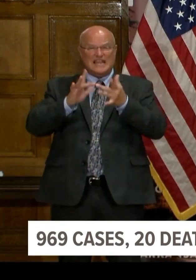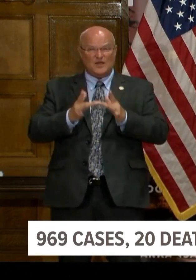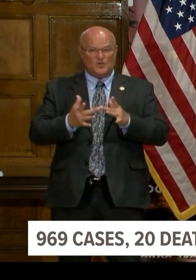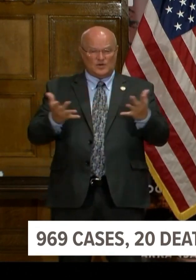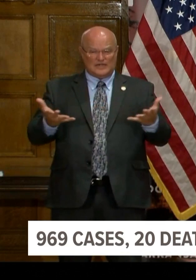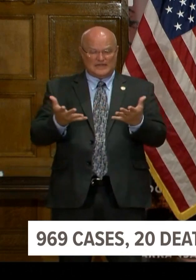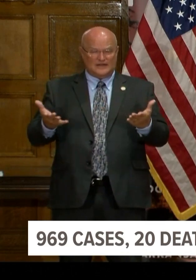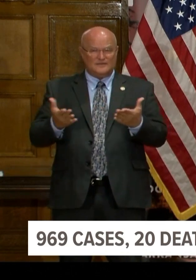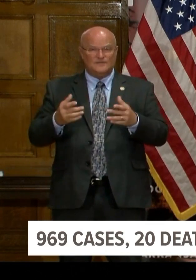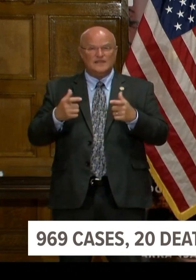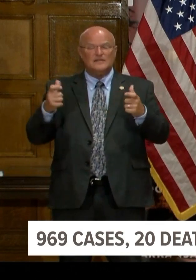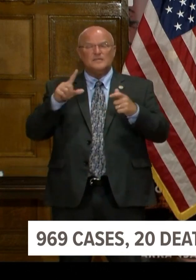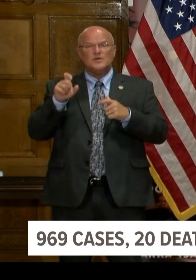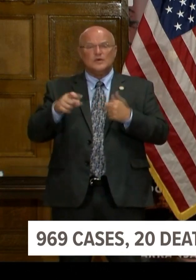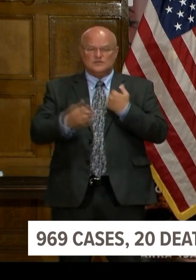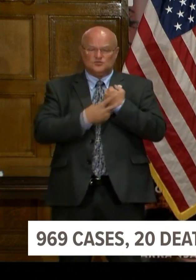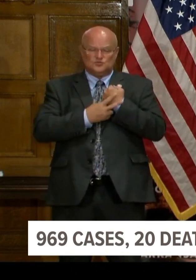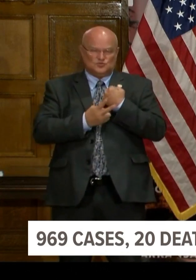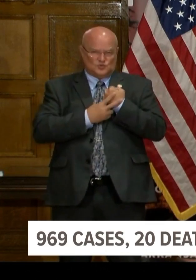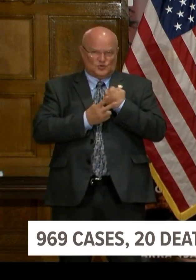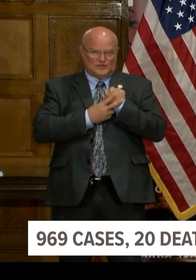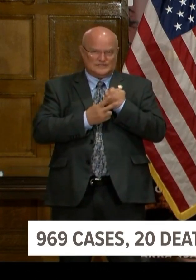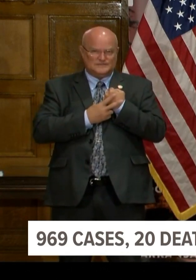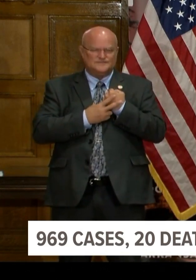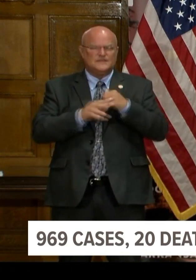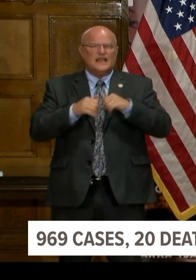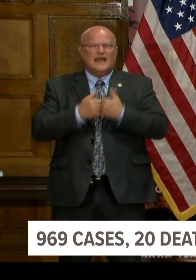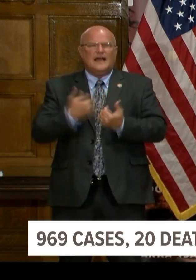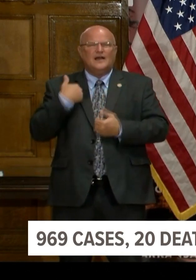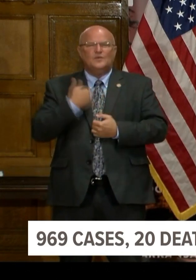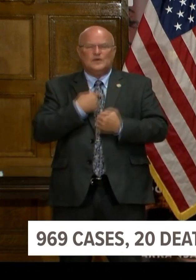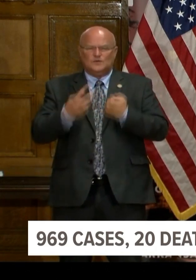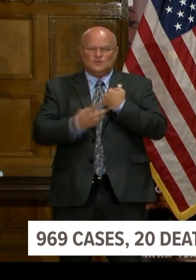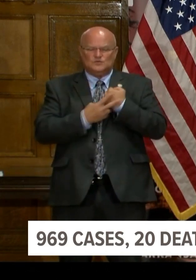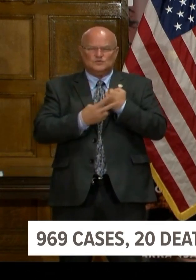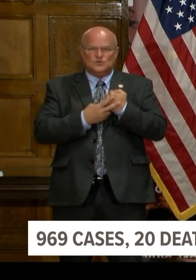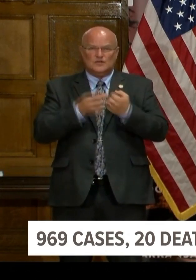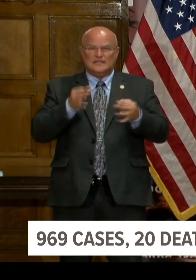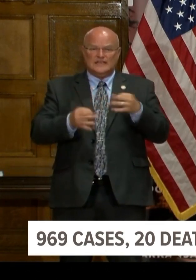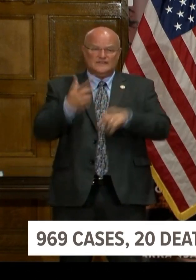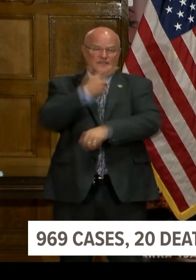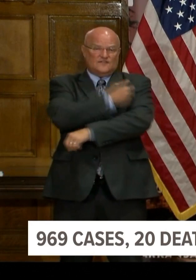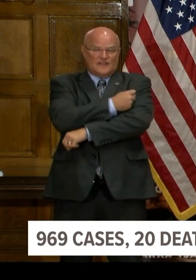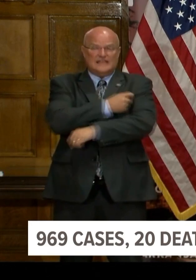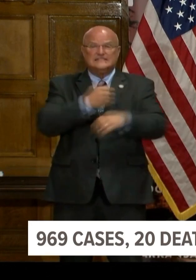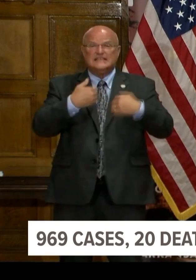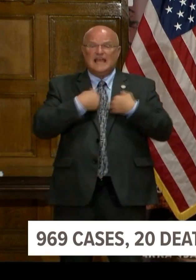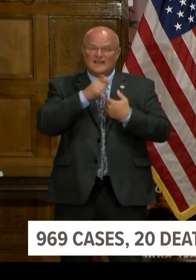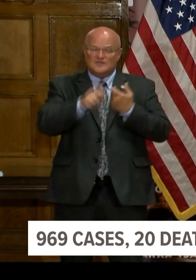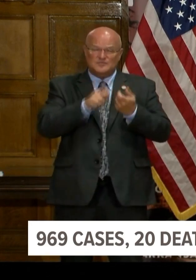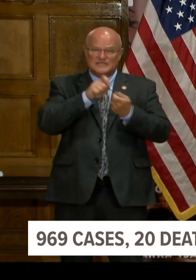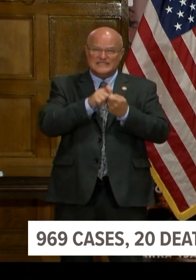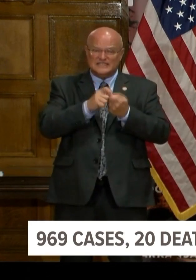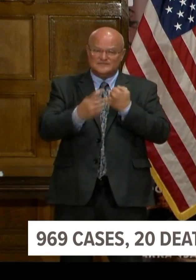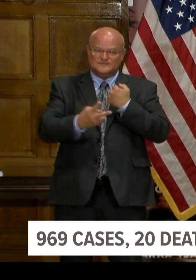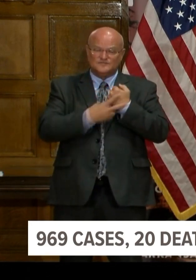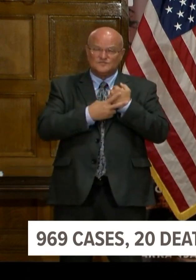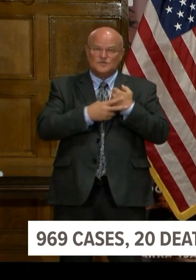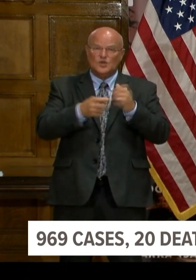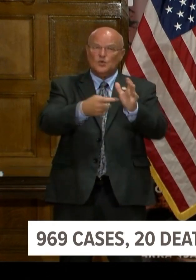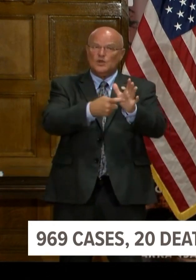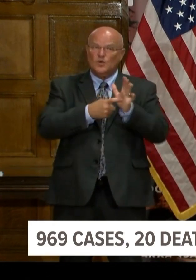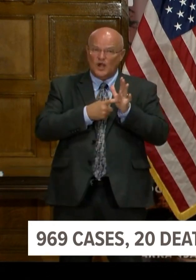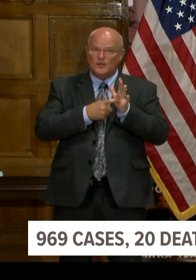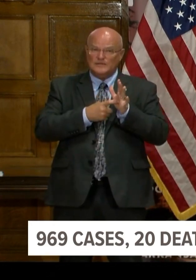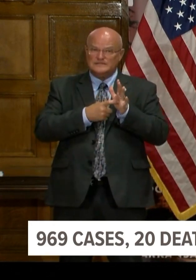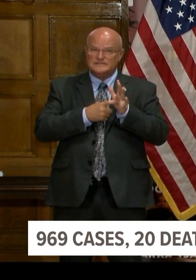think the biggest question is the storage and how we are going to store that if the vaccines have particular storage requirements.